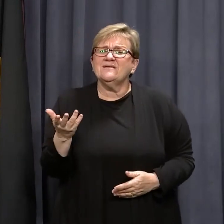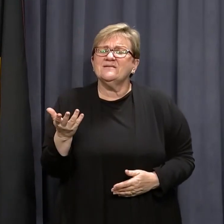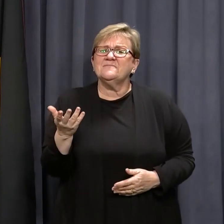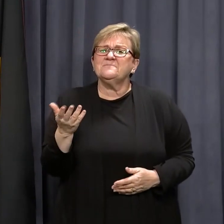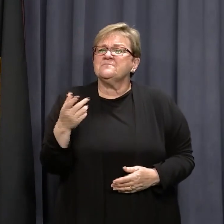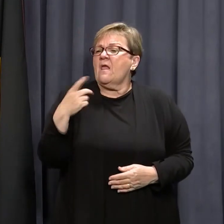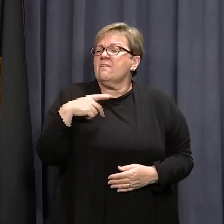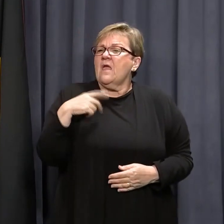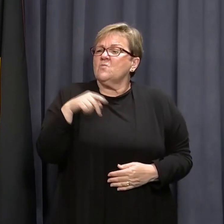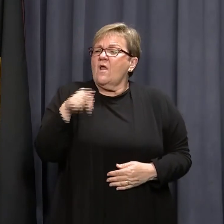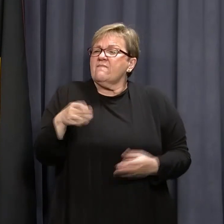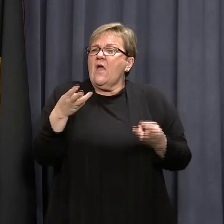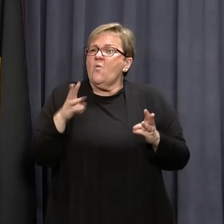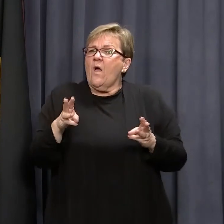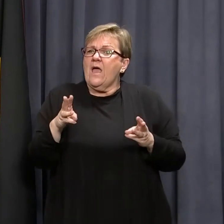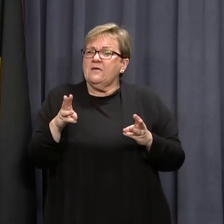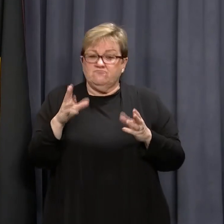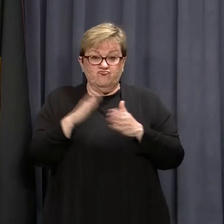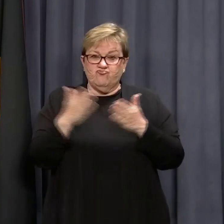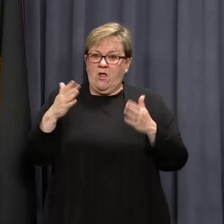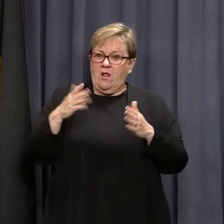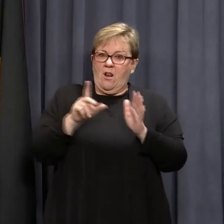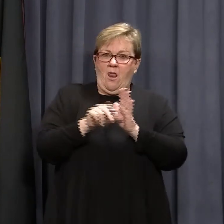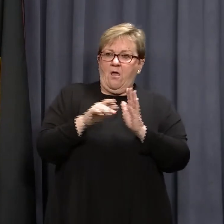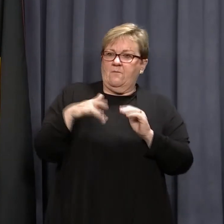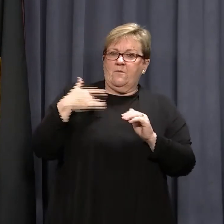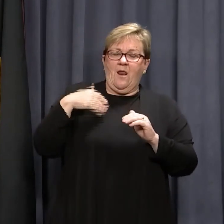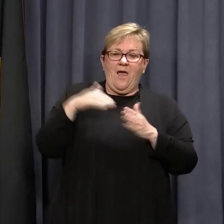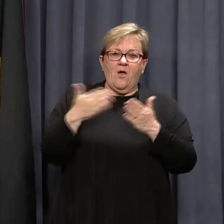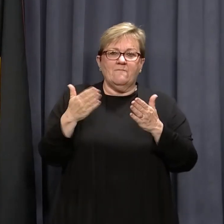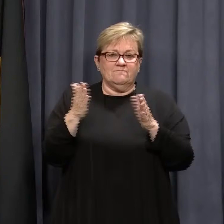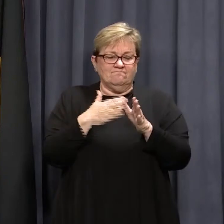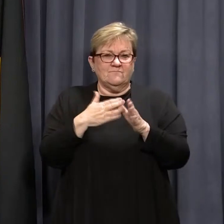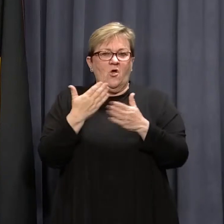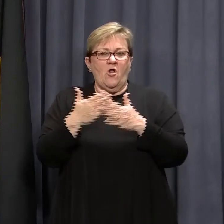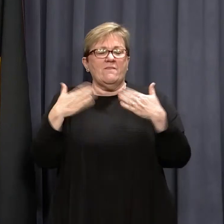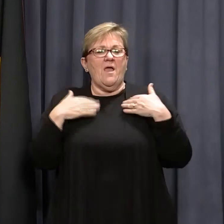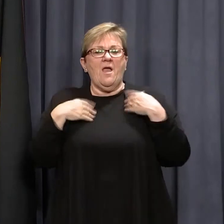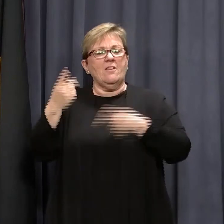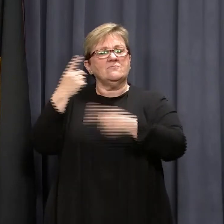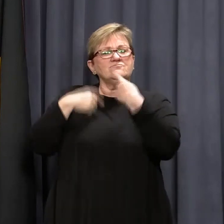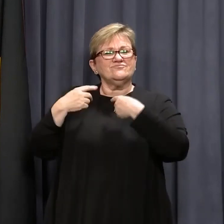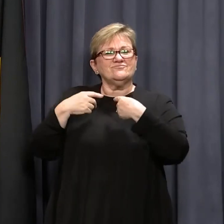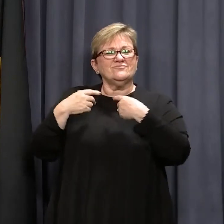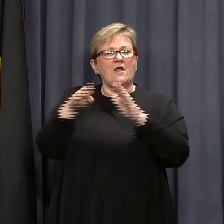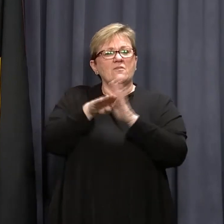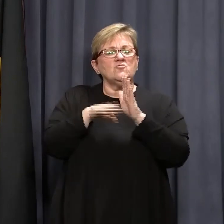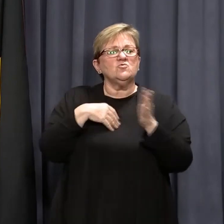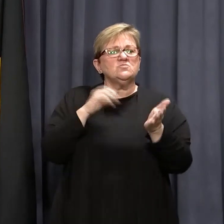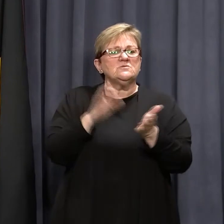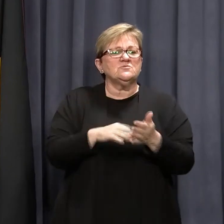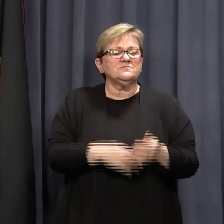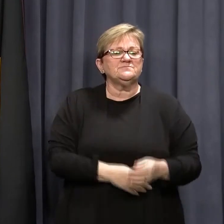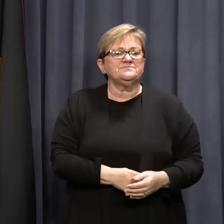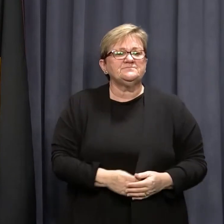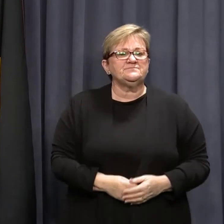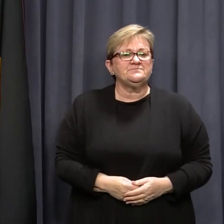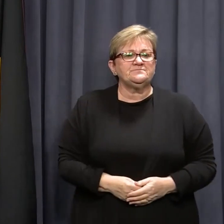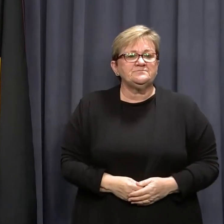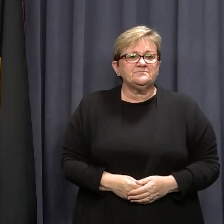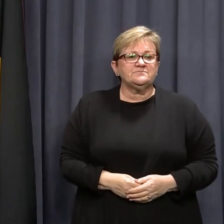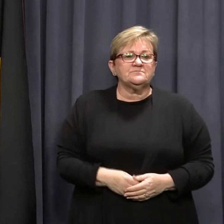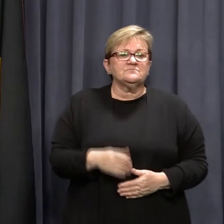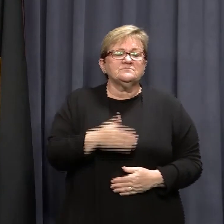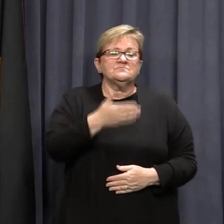why this approach is done in a virtual way, based on the existing health advice and the conditions we apply. Commissioner, can I ask you about the